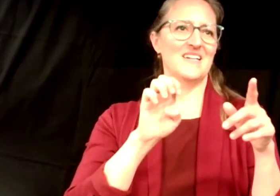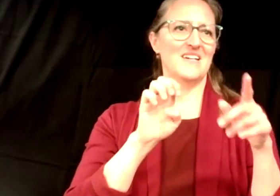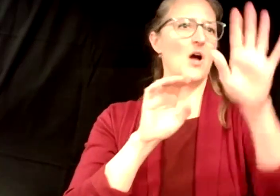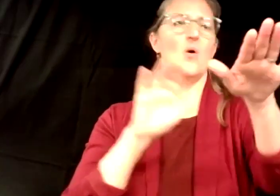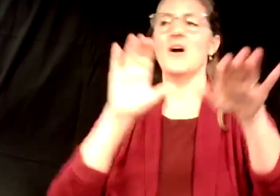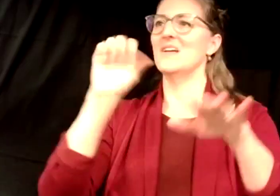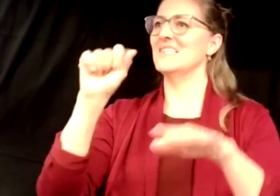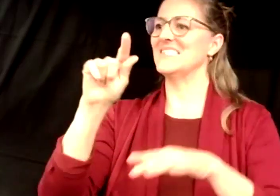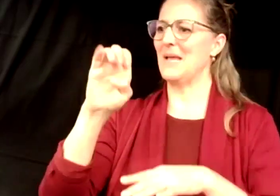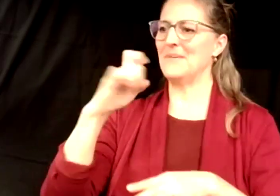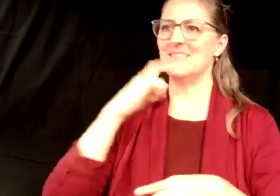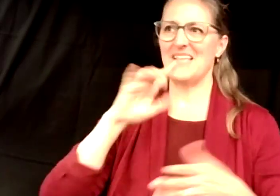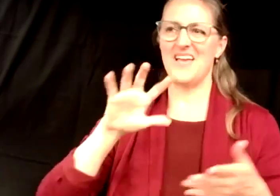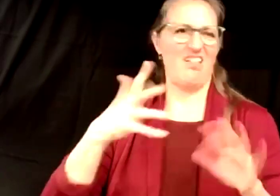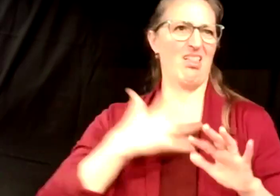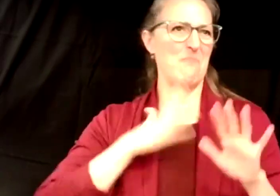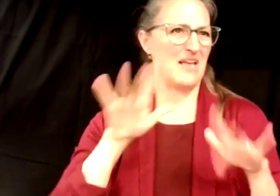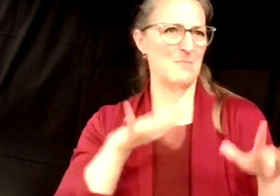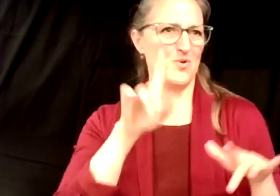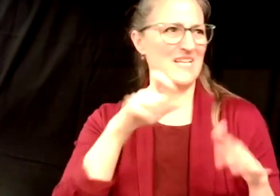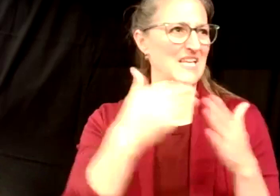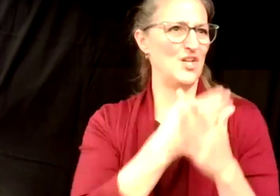open the microphone.